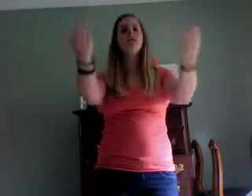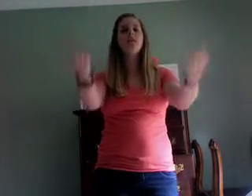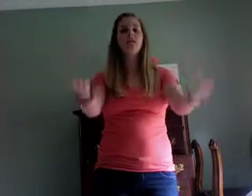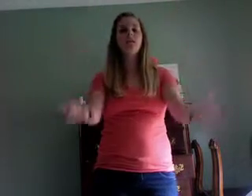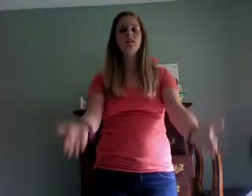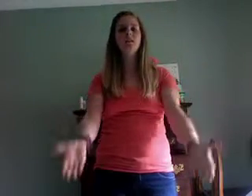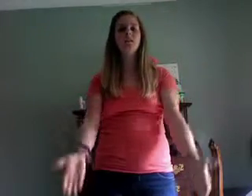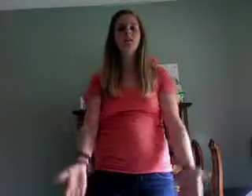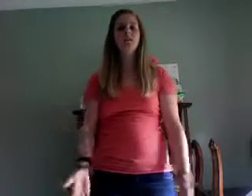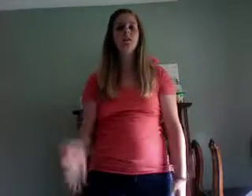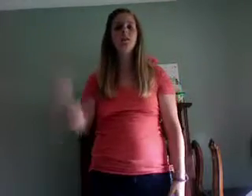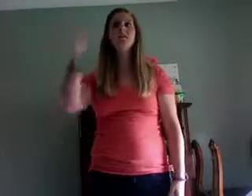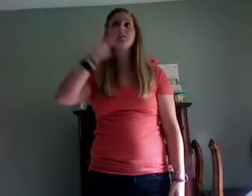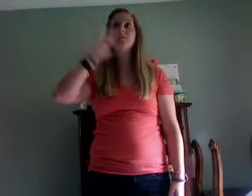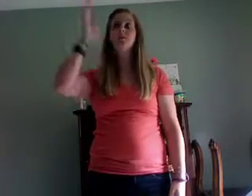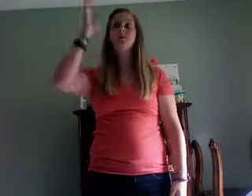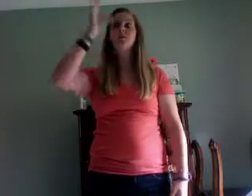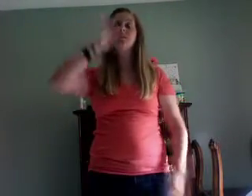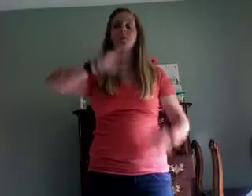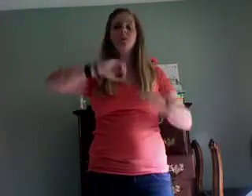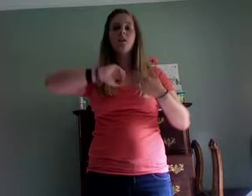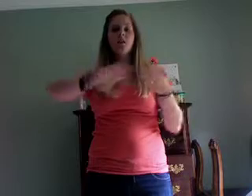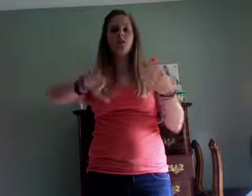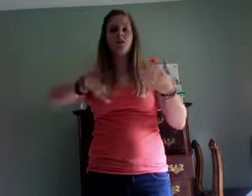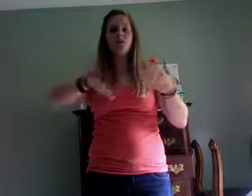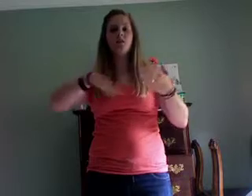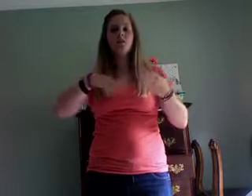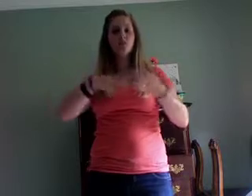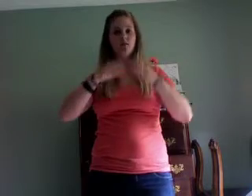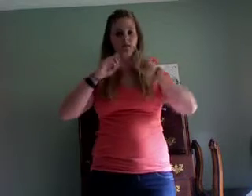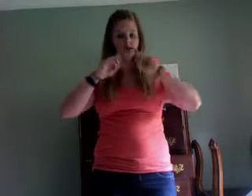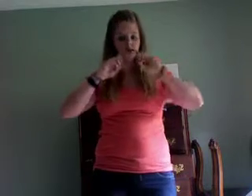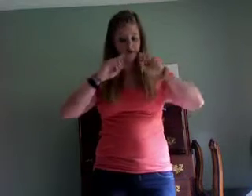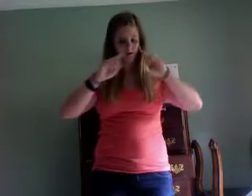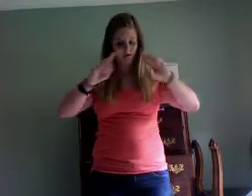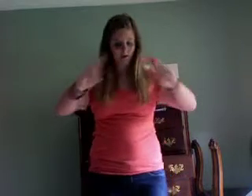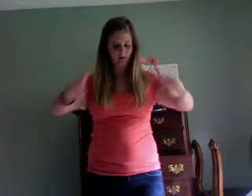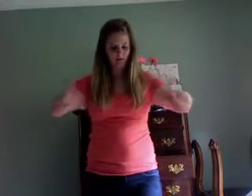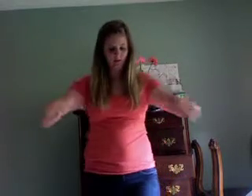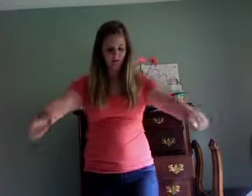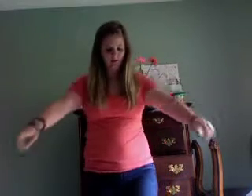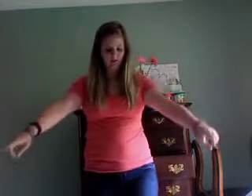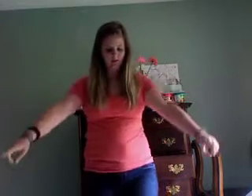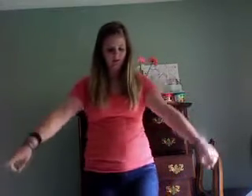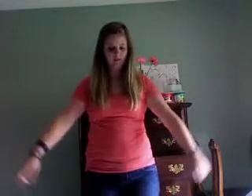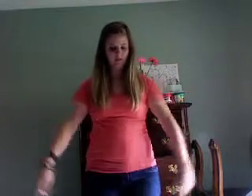way, and soon they all would say,